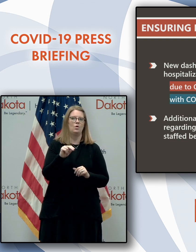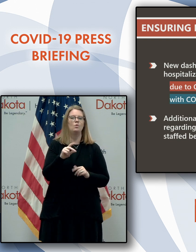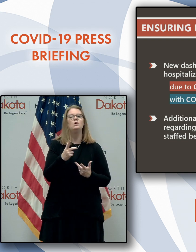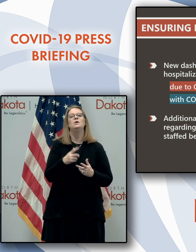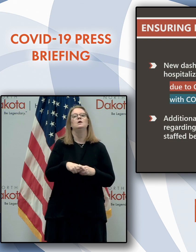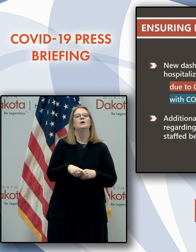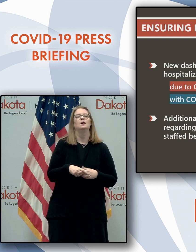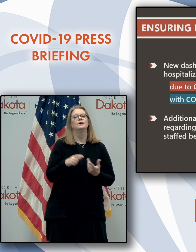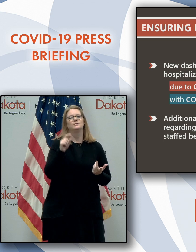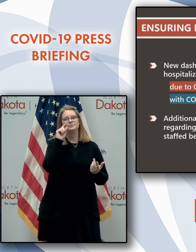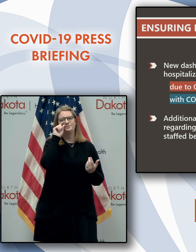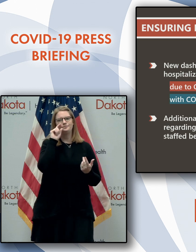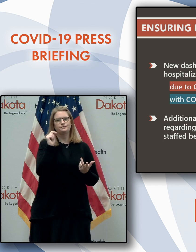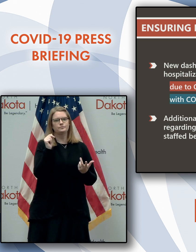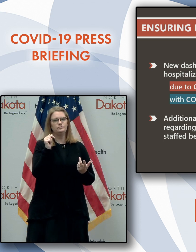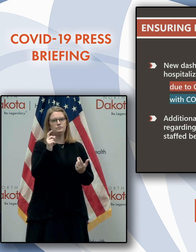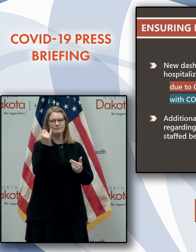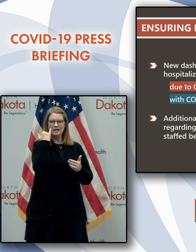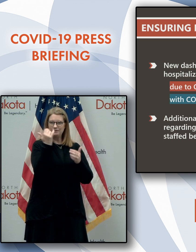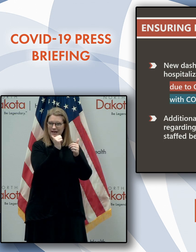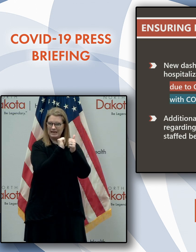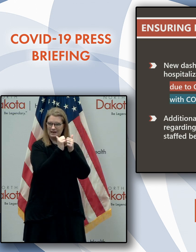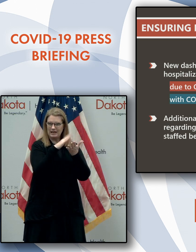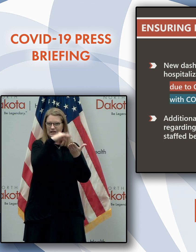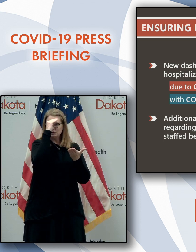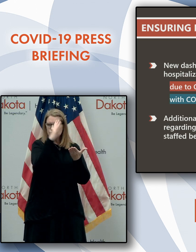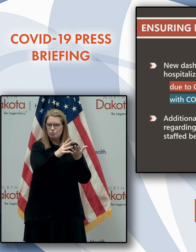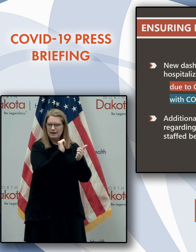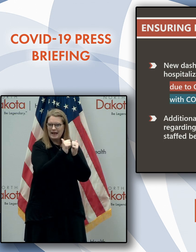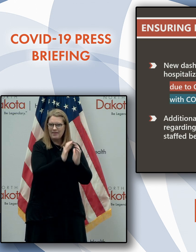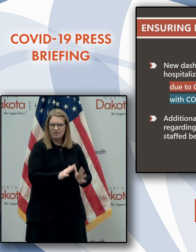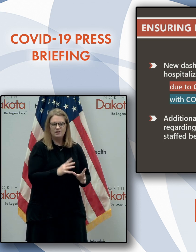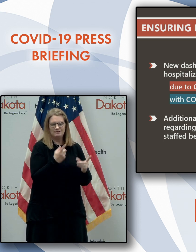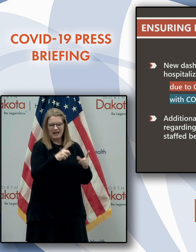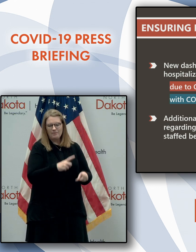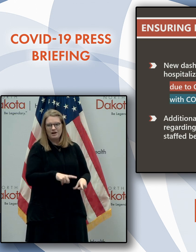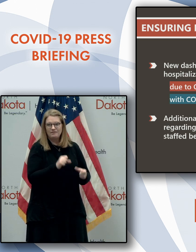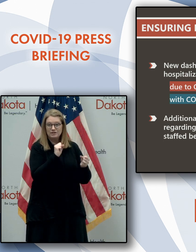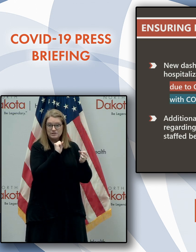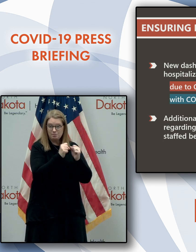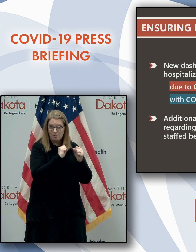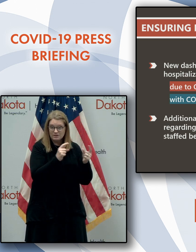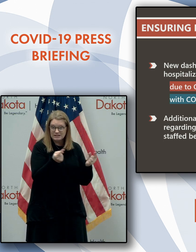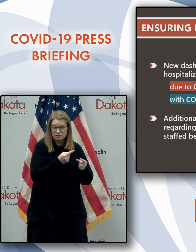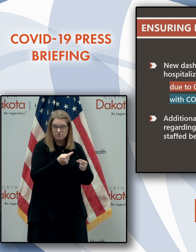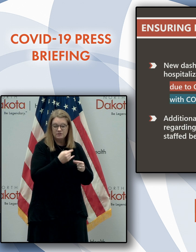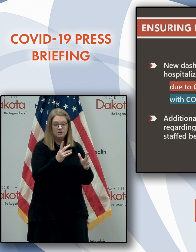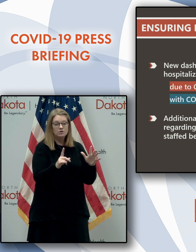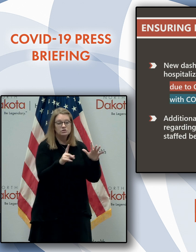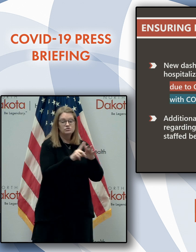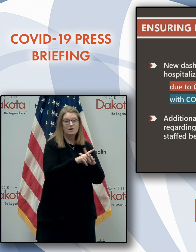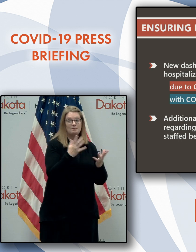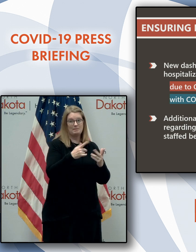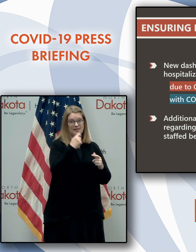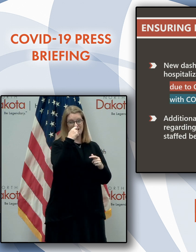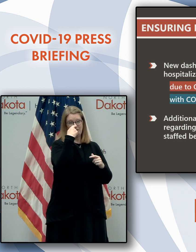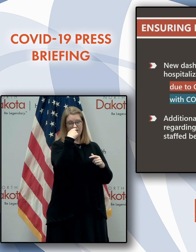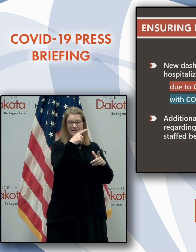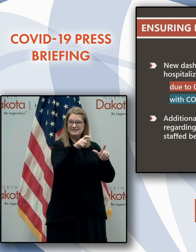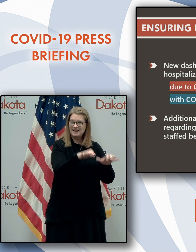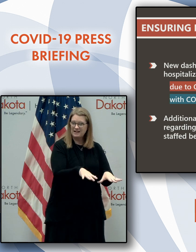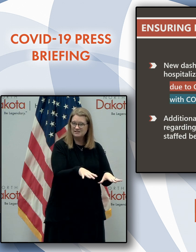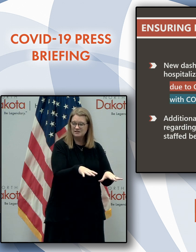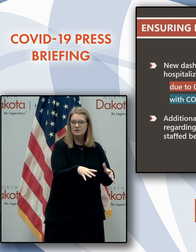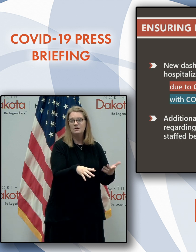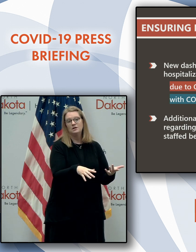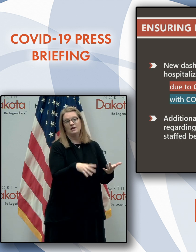you had a student athlete with a sports injury and they came in, they may be tested and